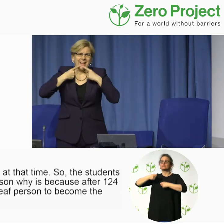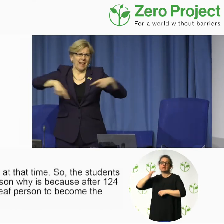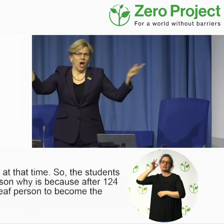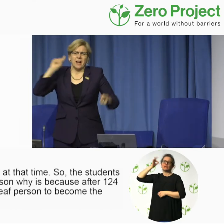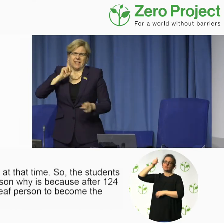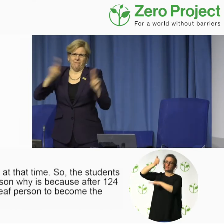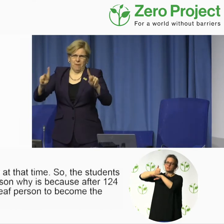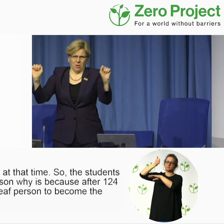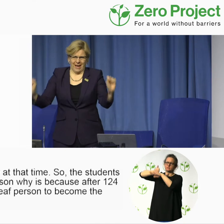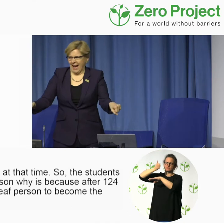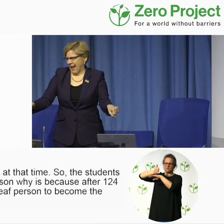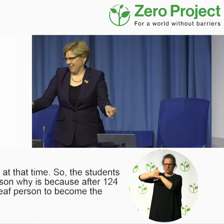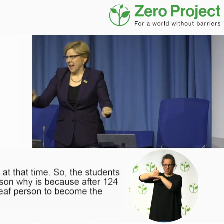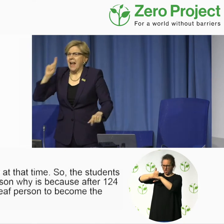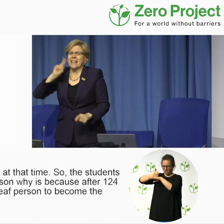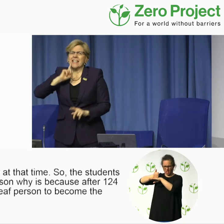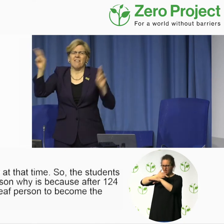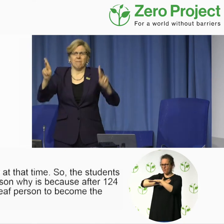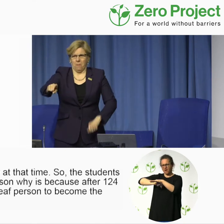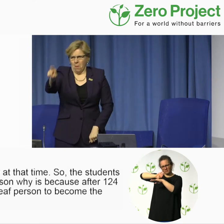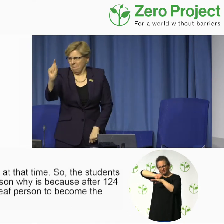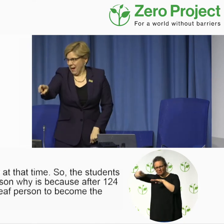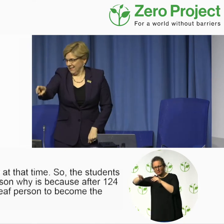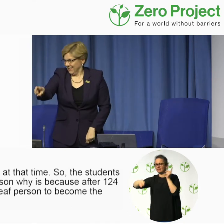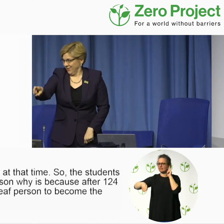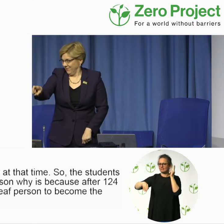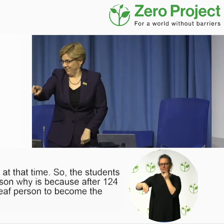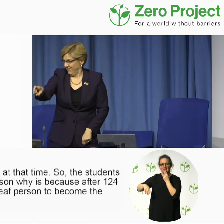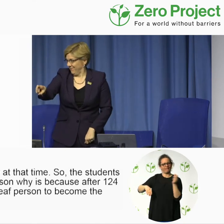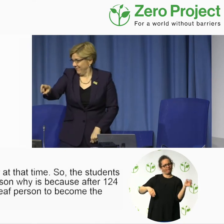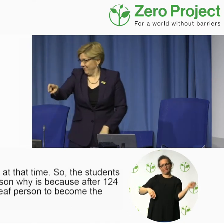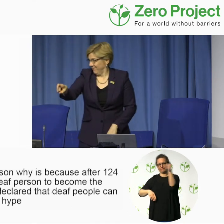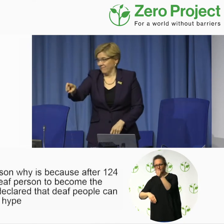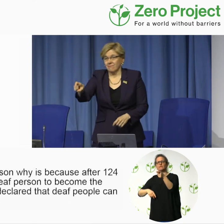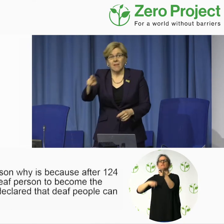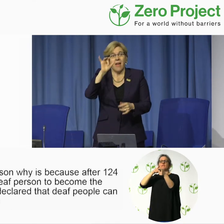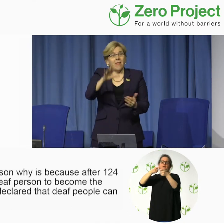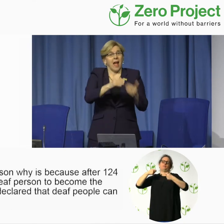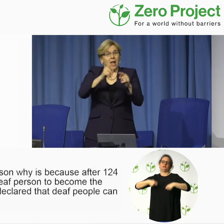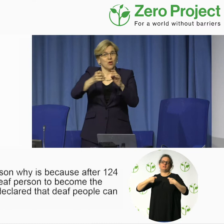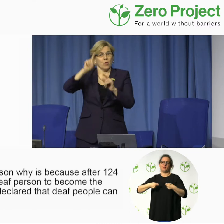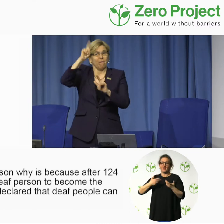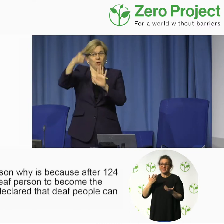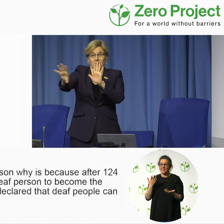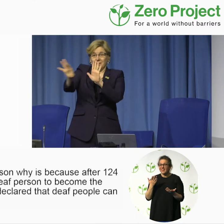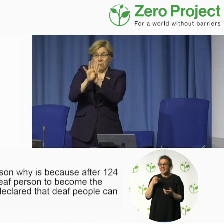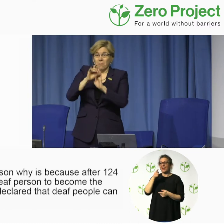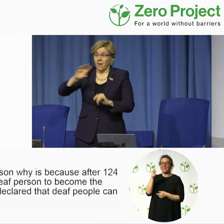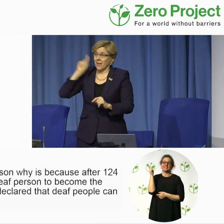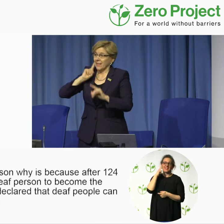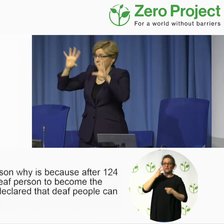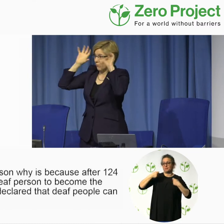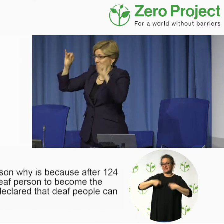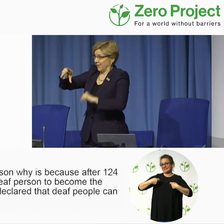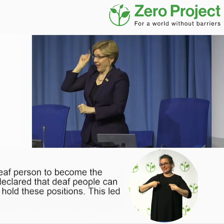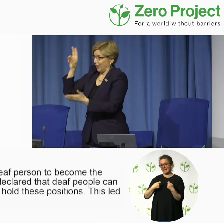University. And they declared that deaf people can do anything and that deaf people must hold these higher positions. And that